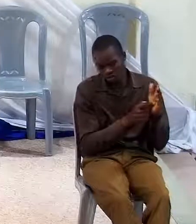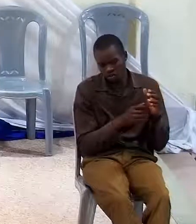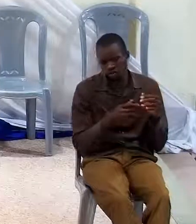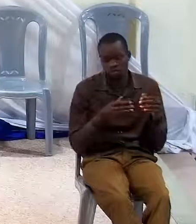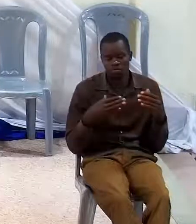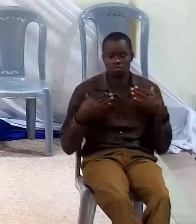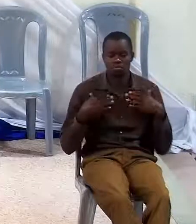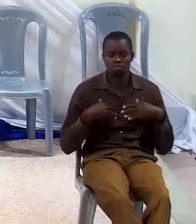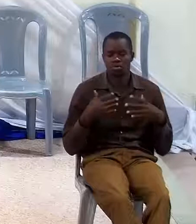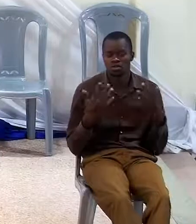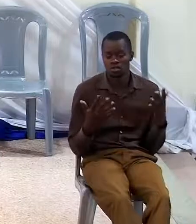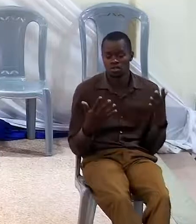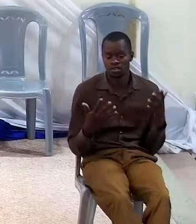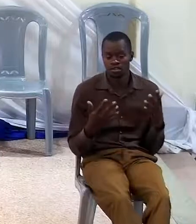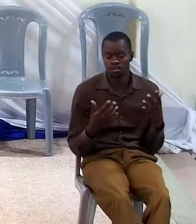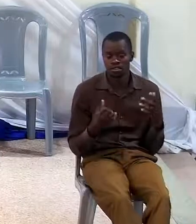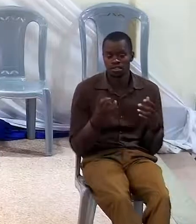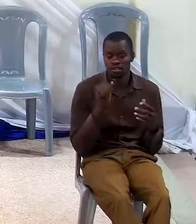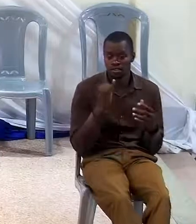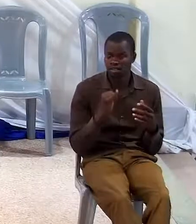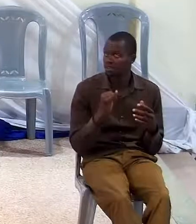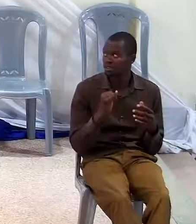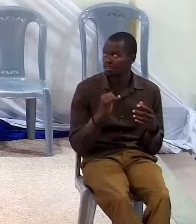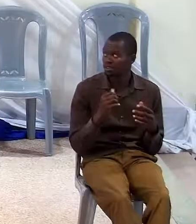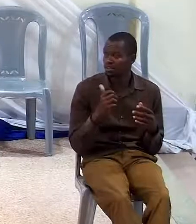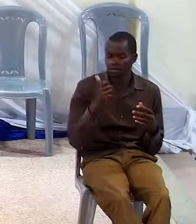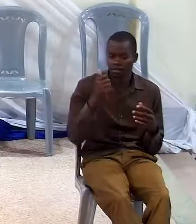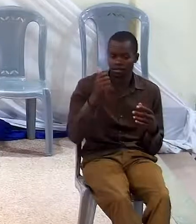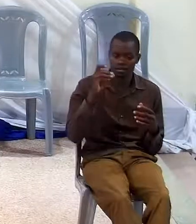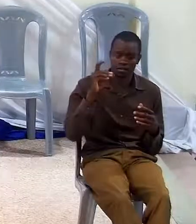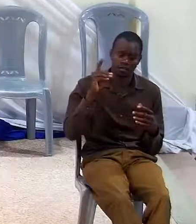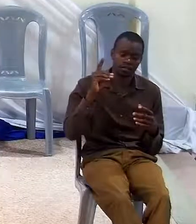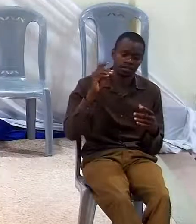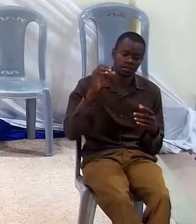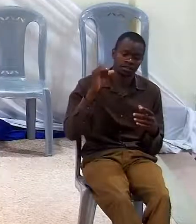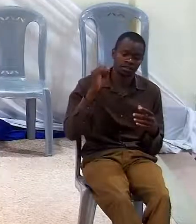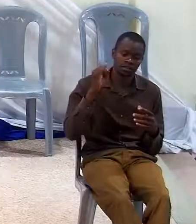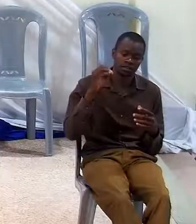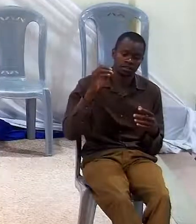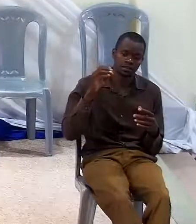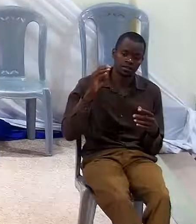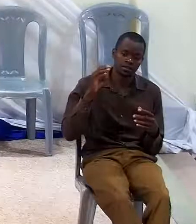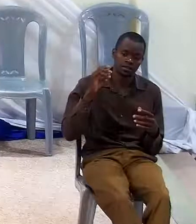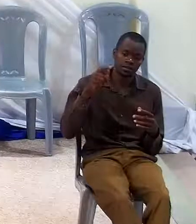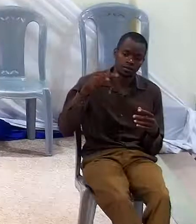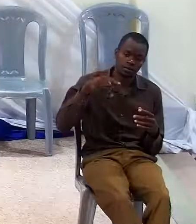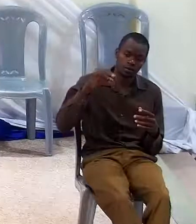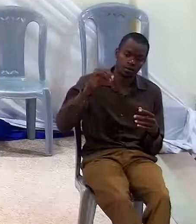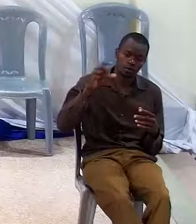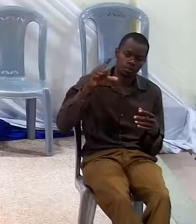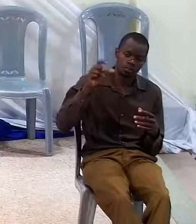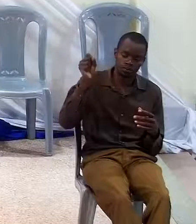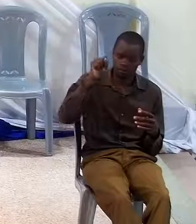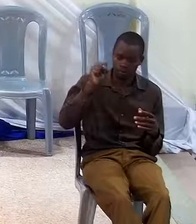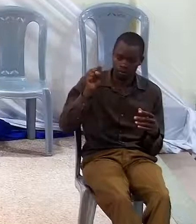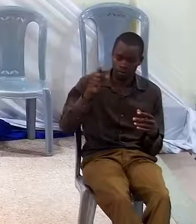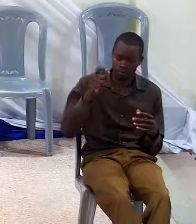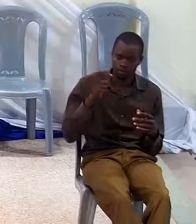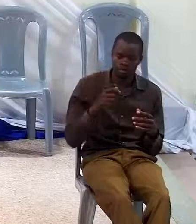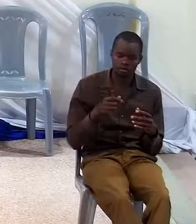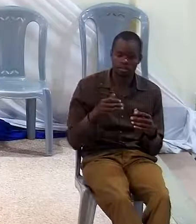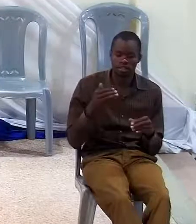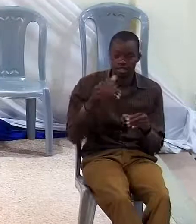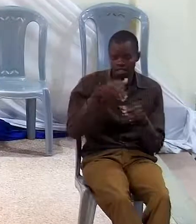the adipose tissue, the fat. Now, because of